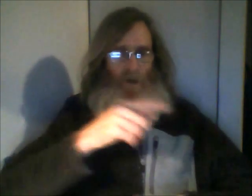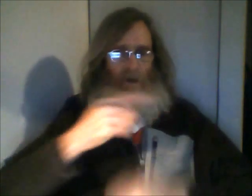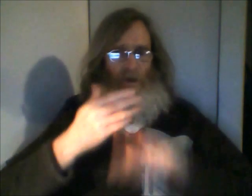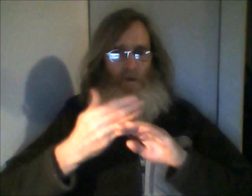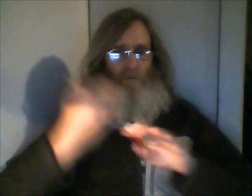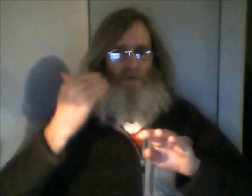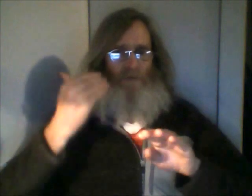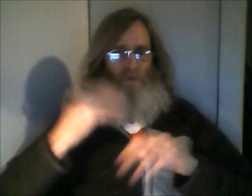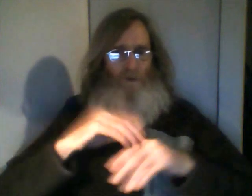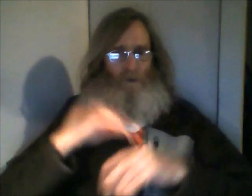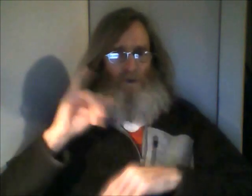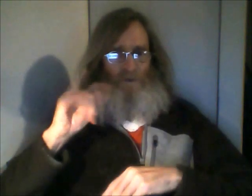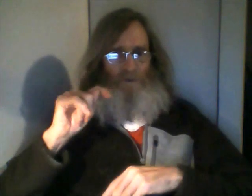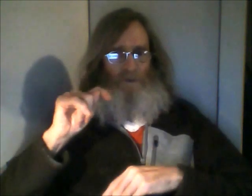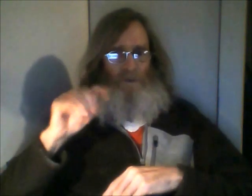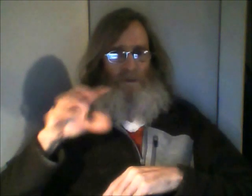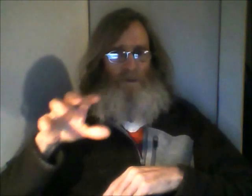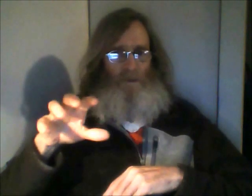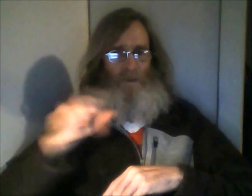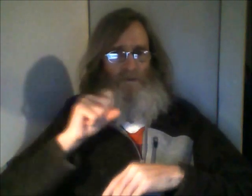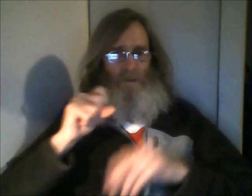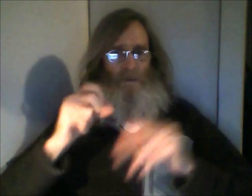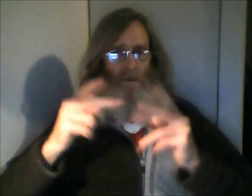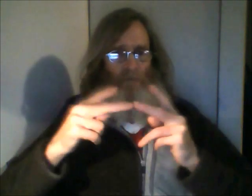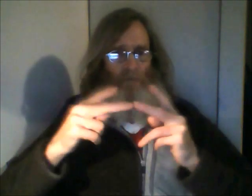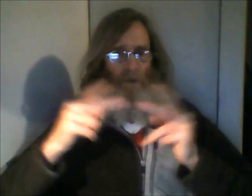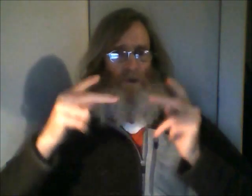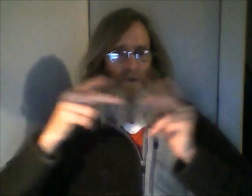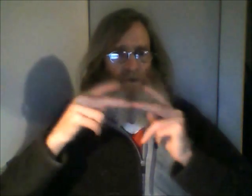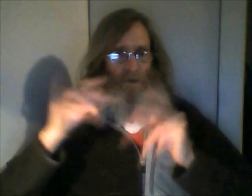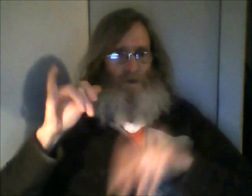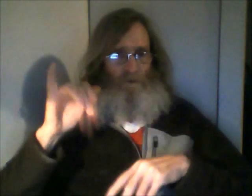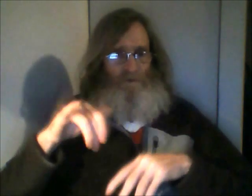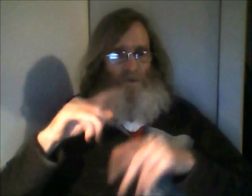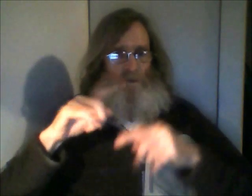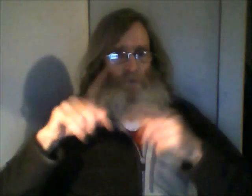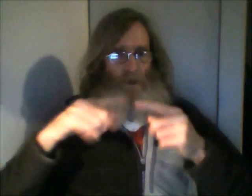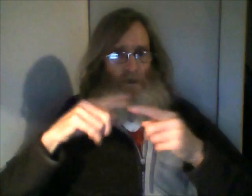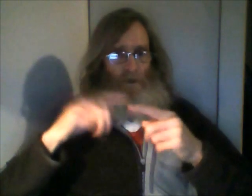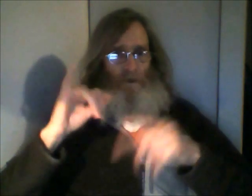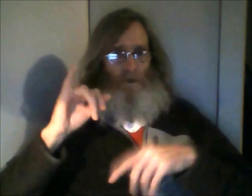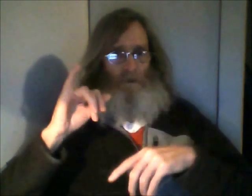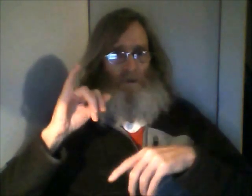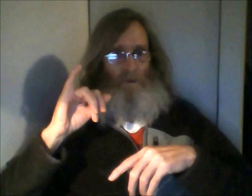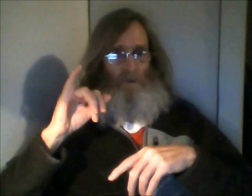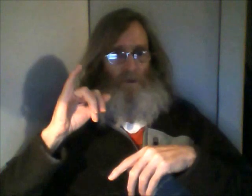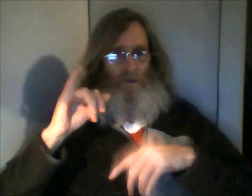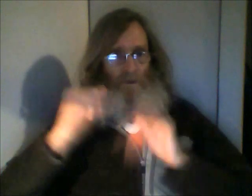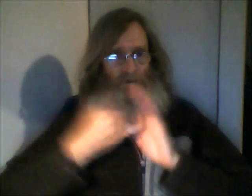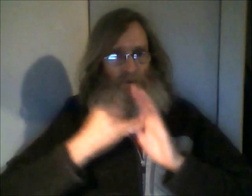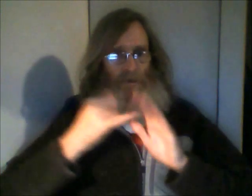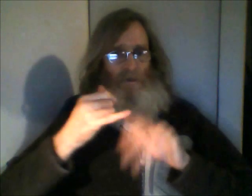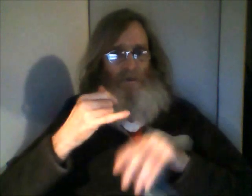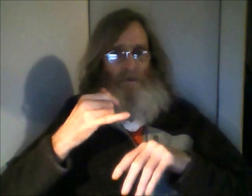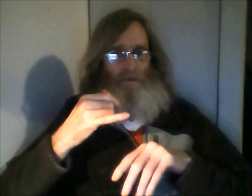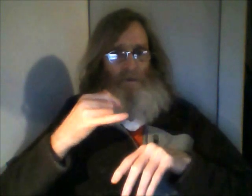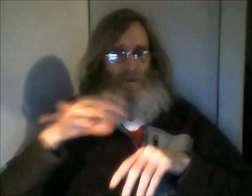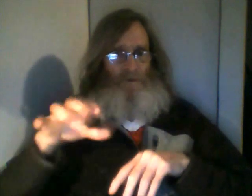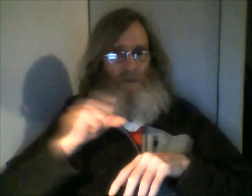The extractor fills a bag with just red blood cells. As the machine fills the bag, it leaves behind a mixture of blood and